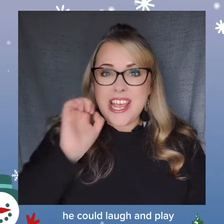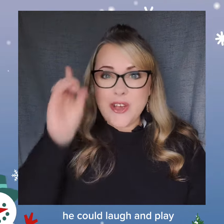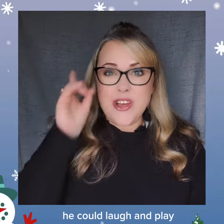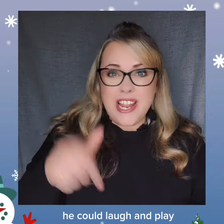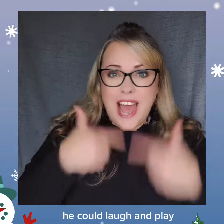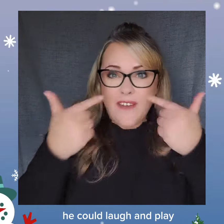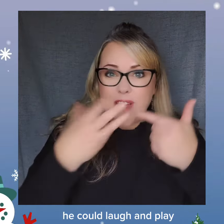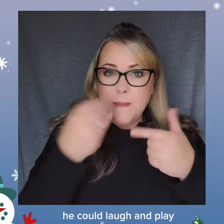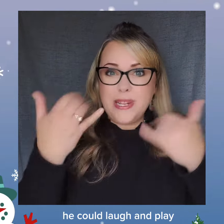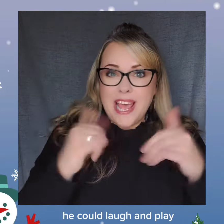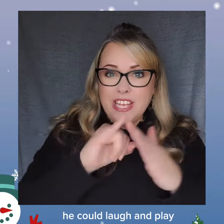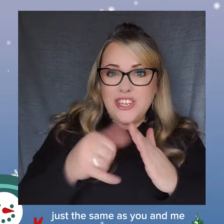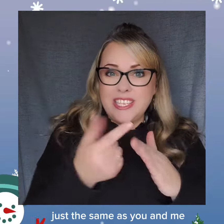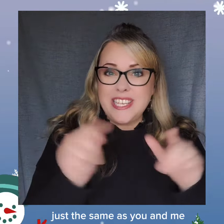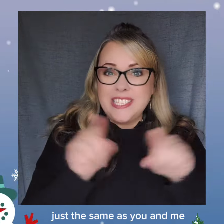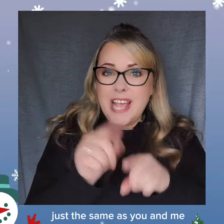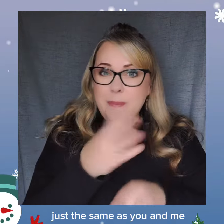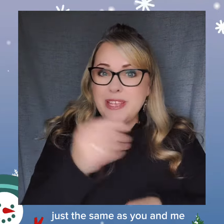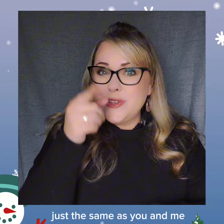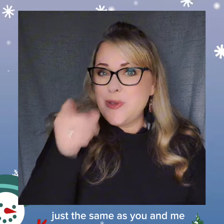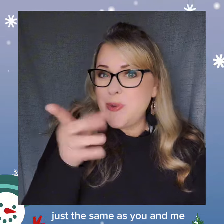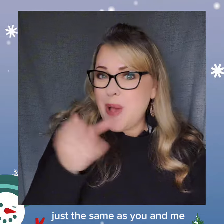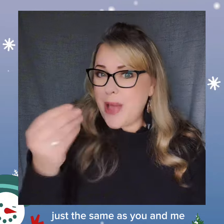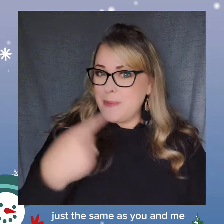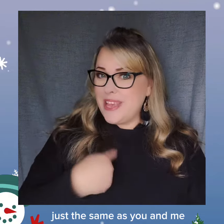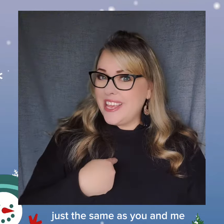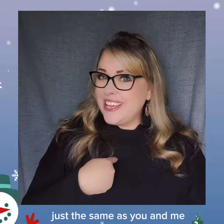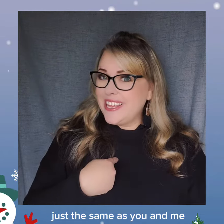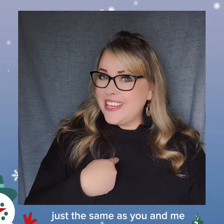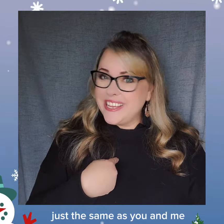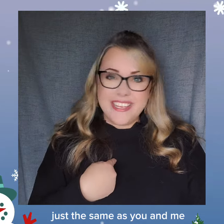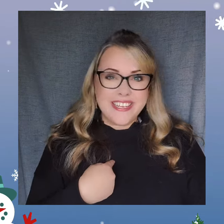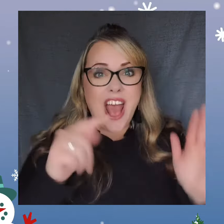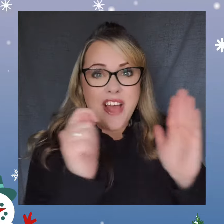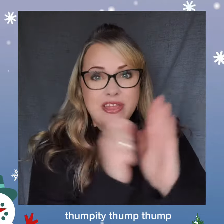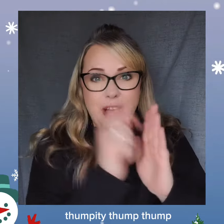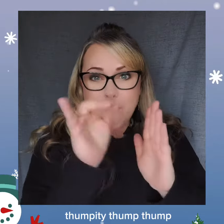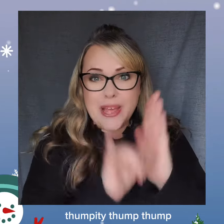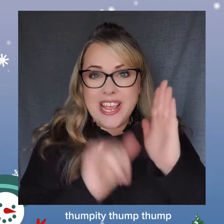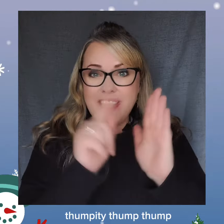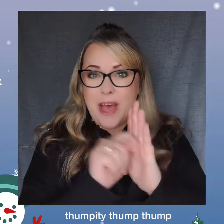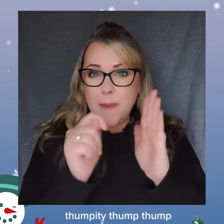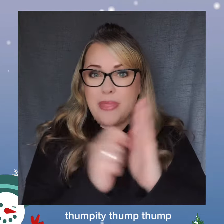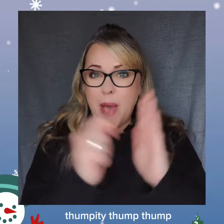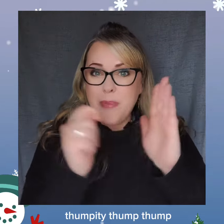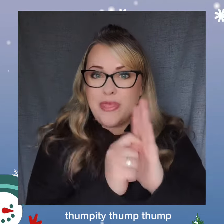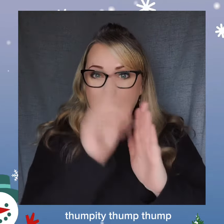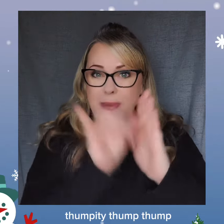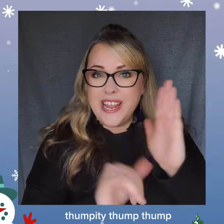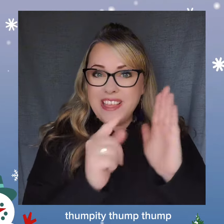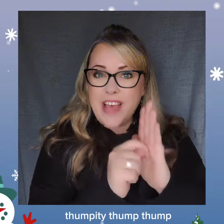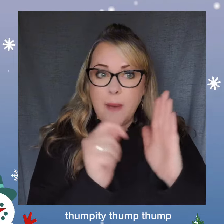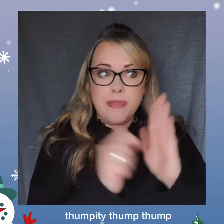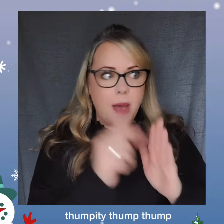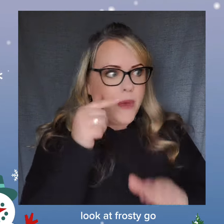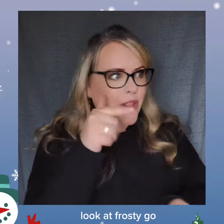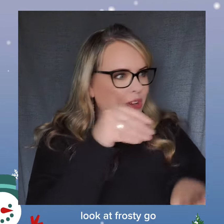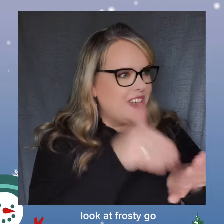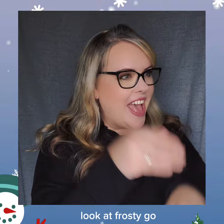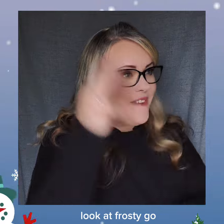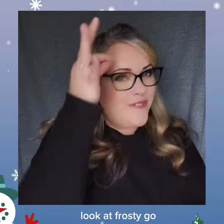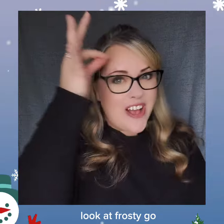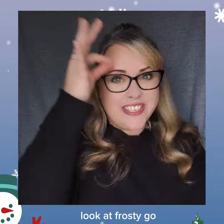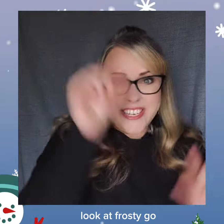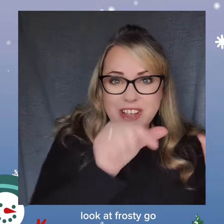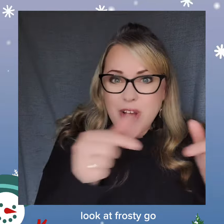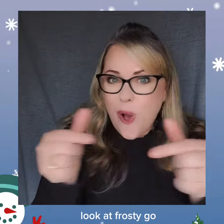say he could laugh and play Just the same as you and me Thumpity-thump-thump Thumpity-thump-thump Look